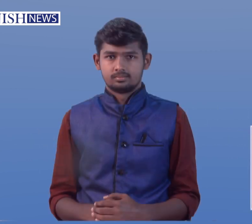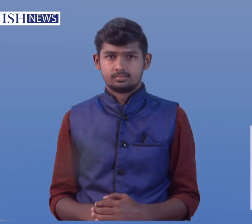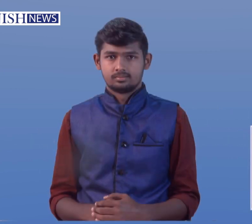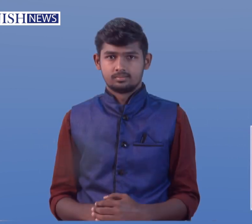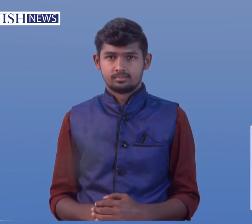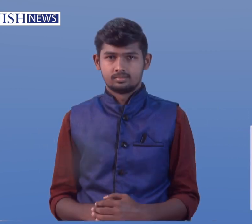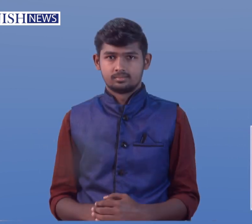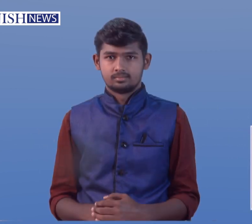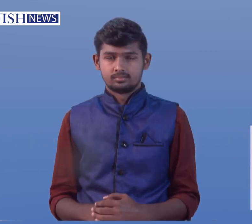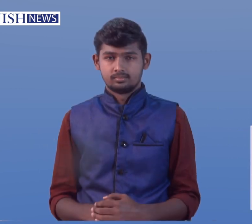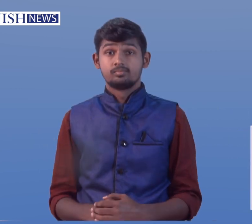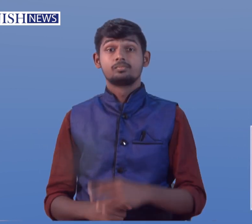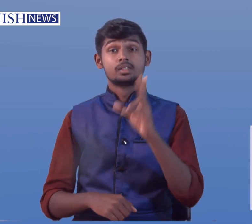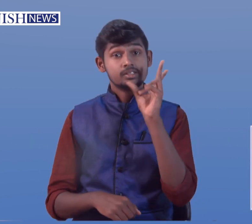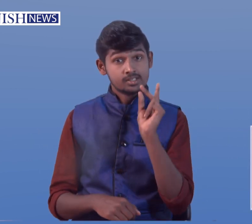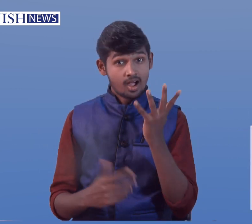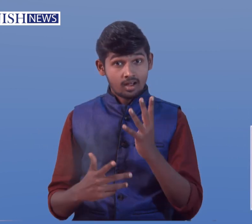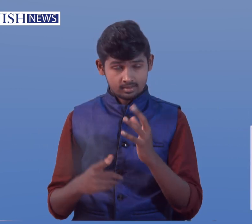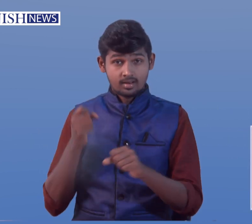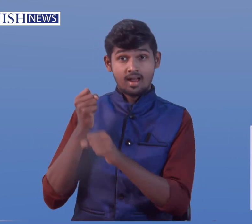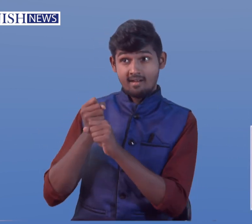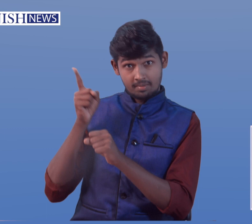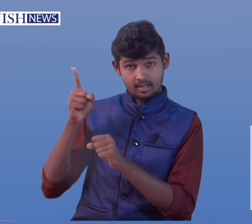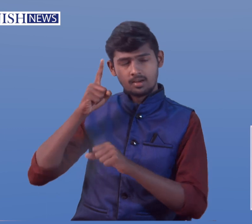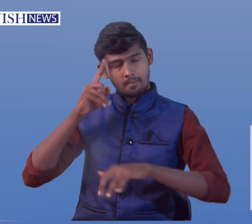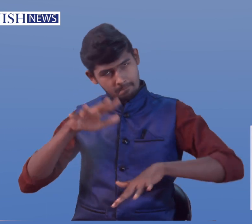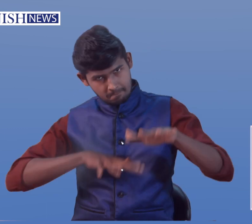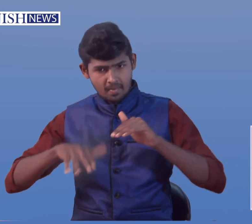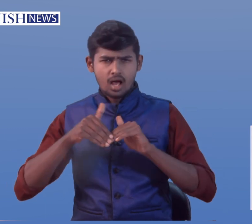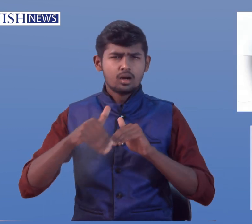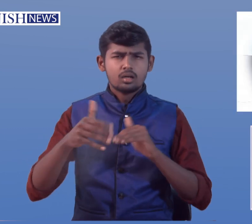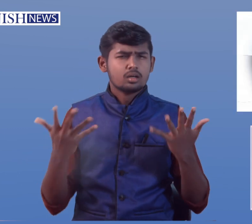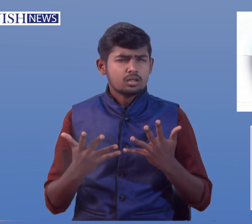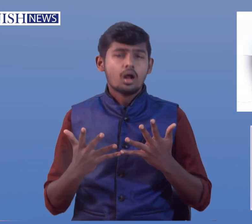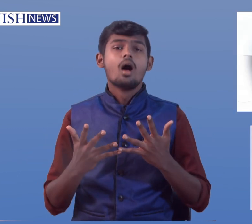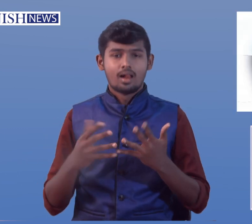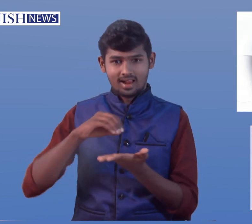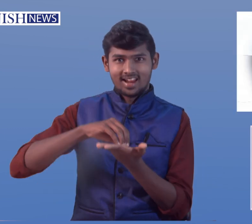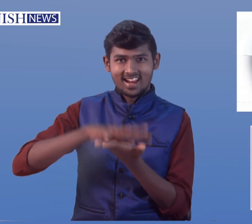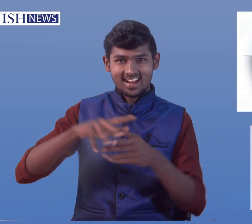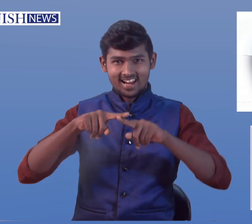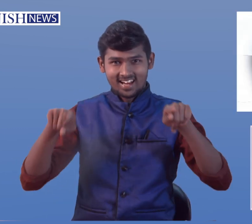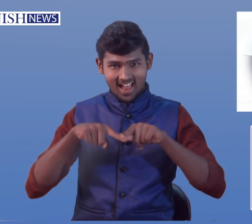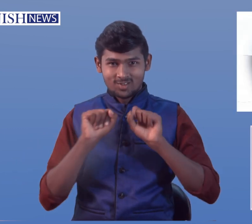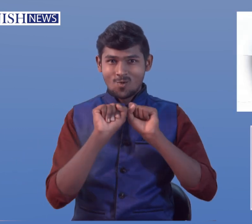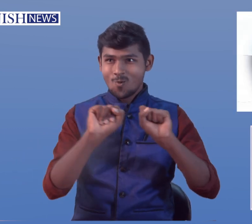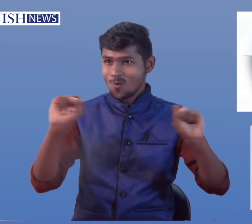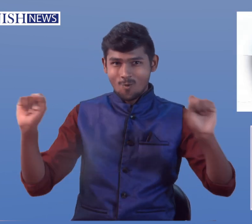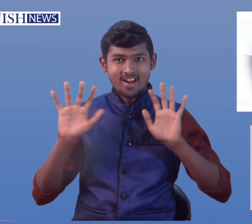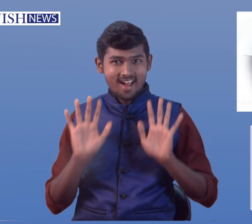The government plans to give unique ID for all plots of land by 2022. The